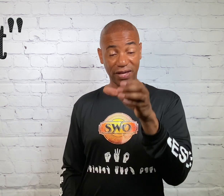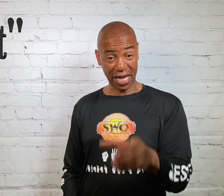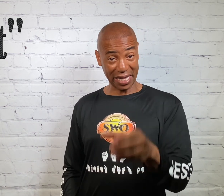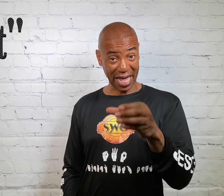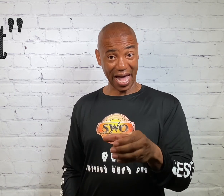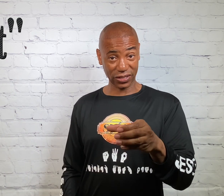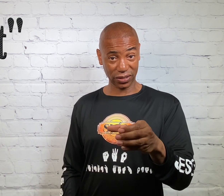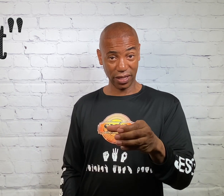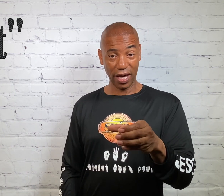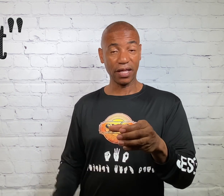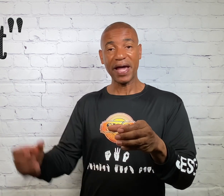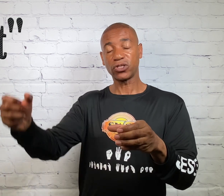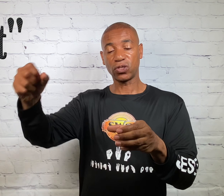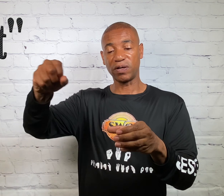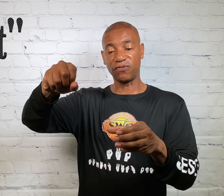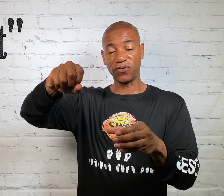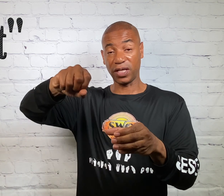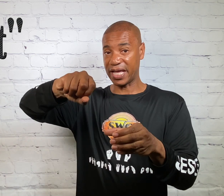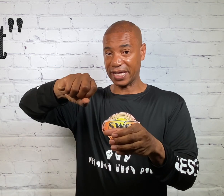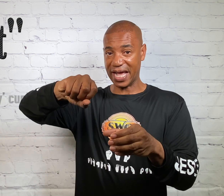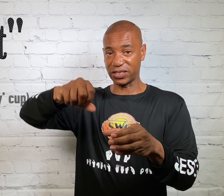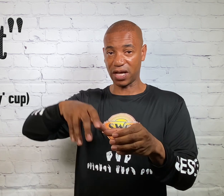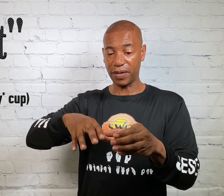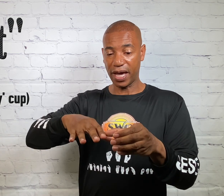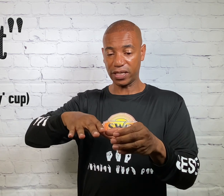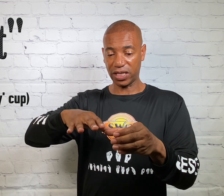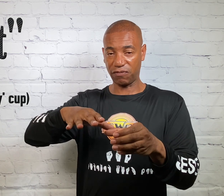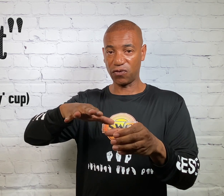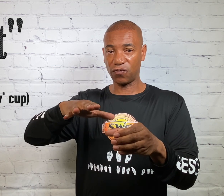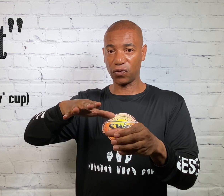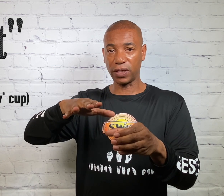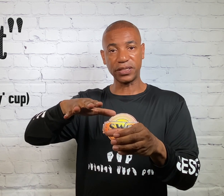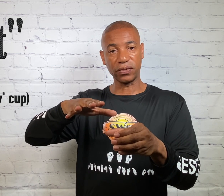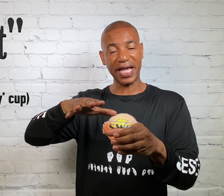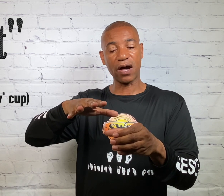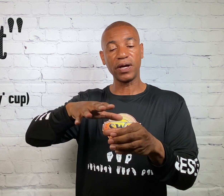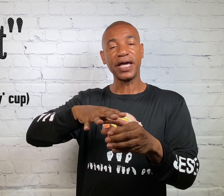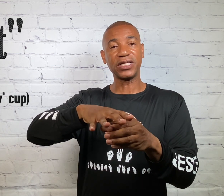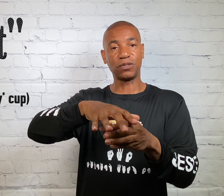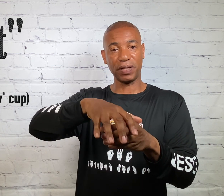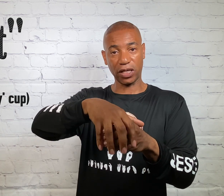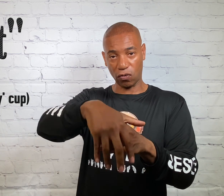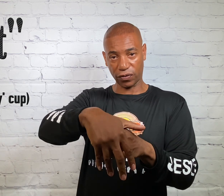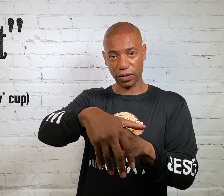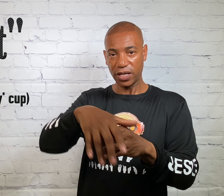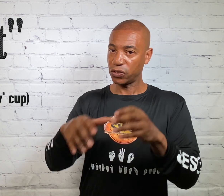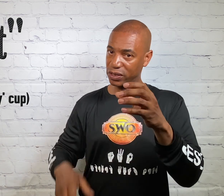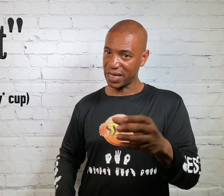a glass. And imagine someone filling that glass up and it's getting full until now it's spilling over. So the sign